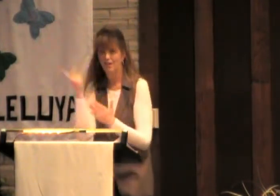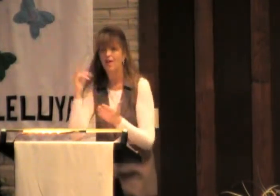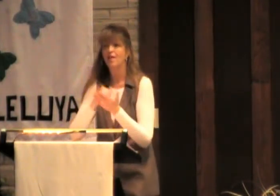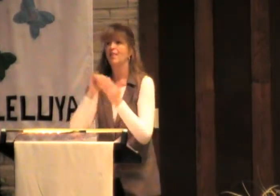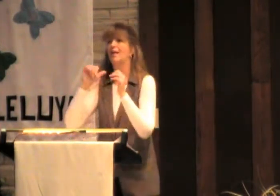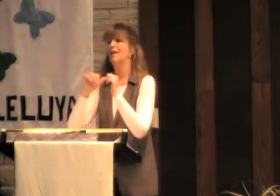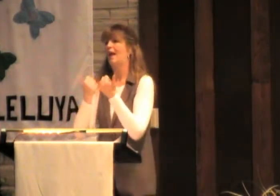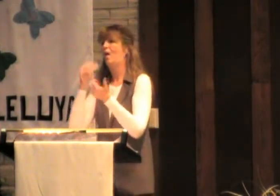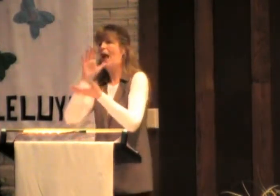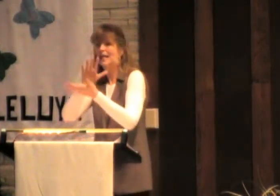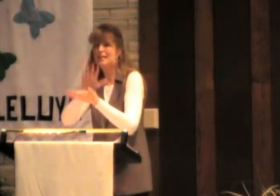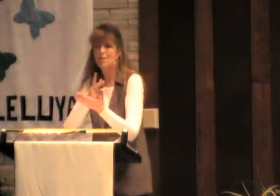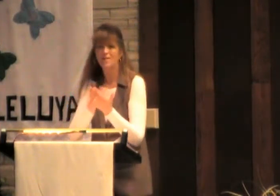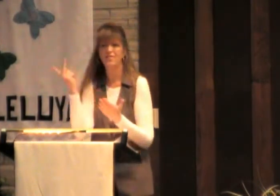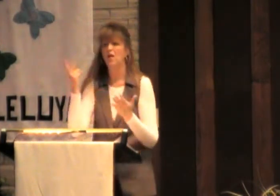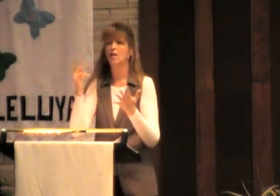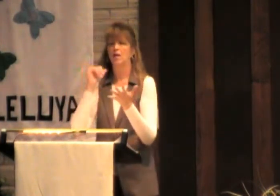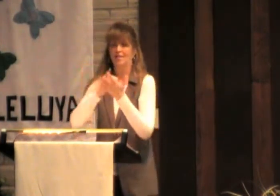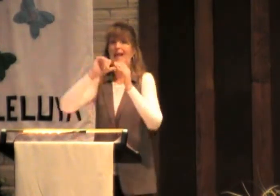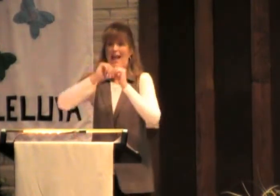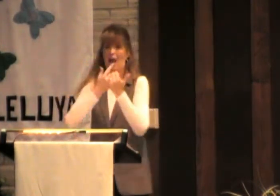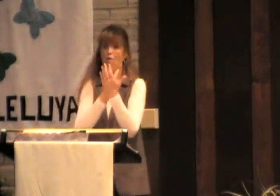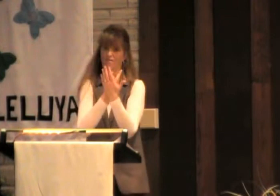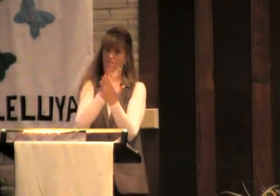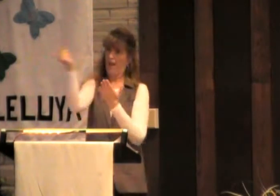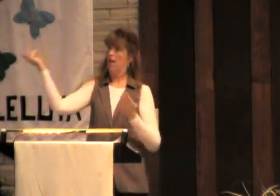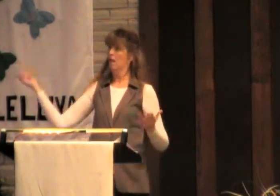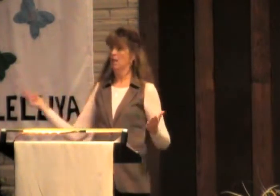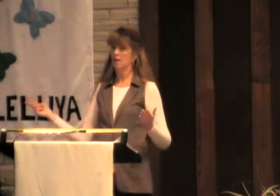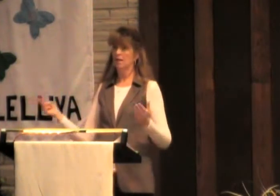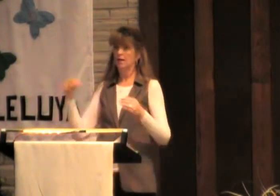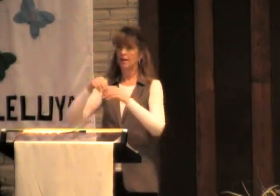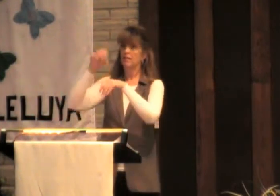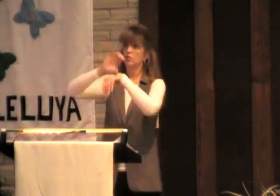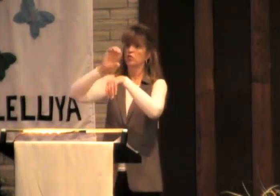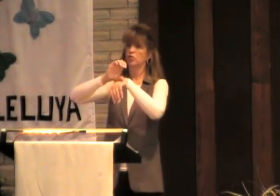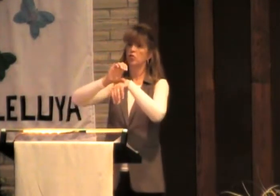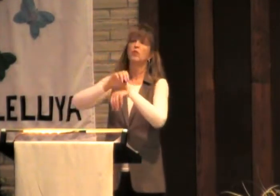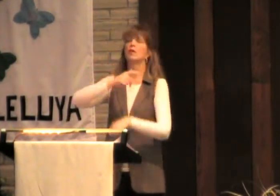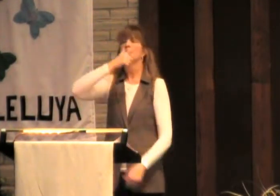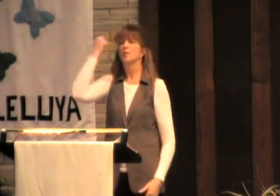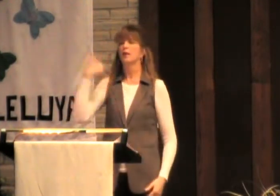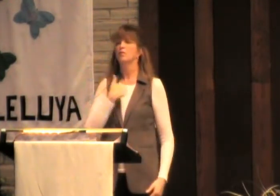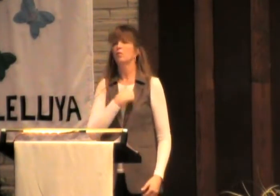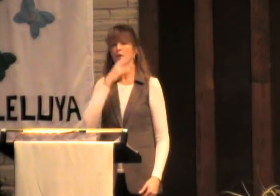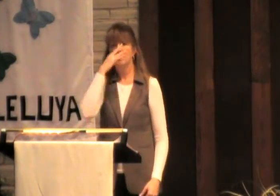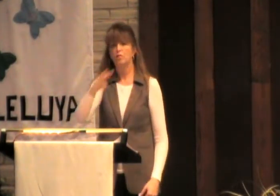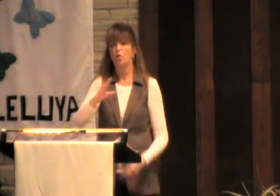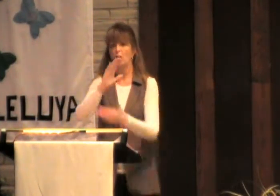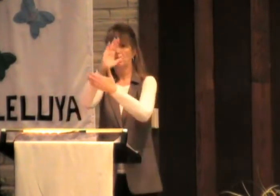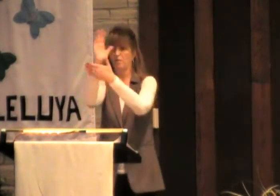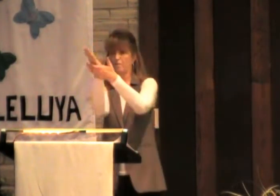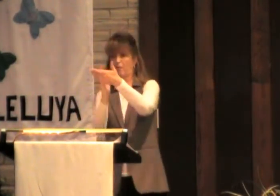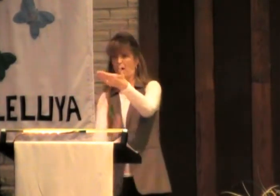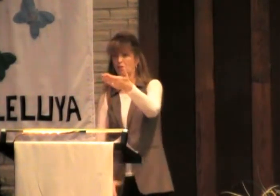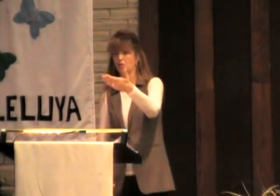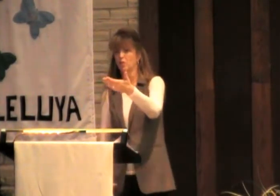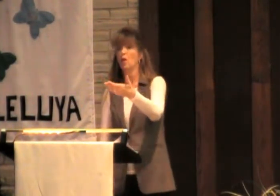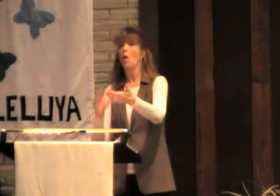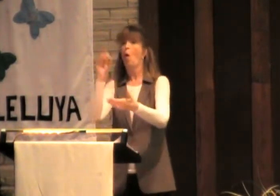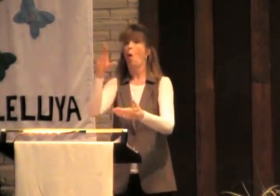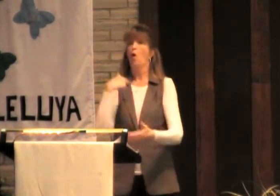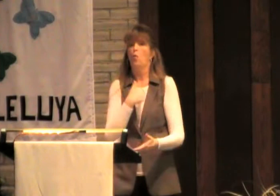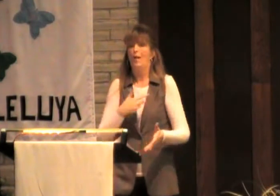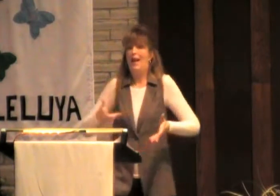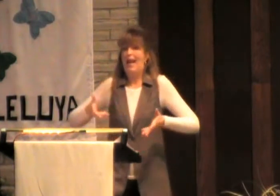fail. Finances, school. That's how all these failures happen in the church. Because we